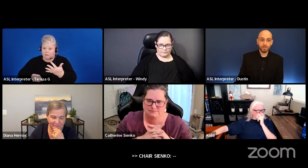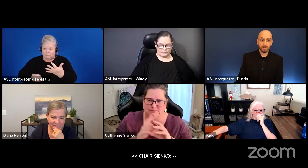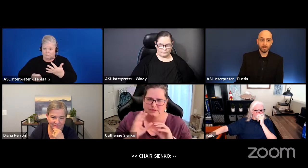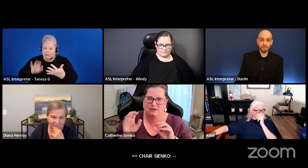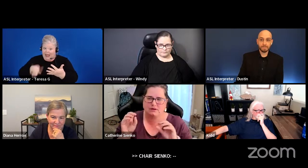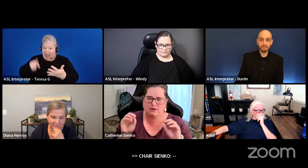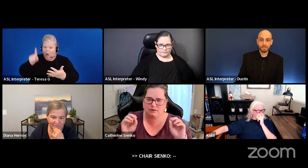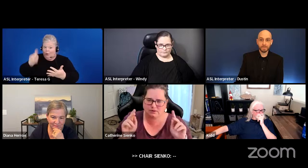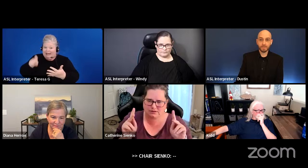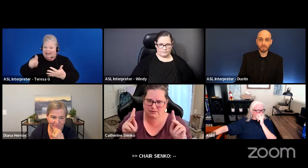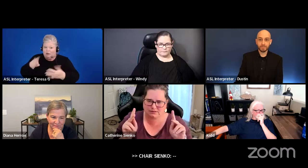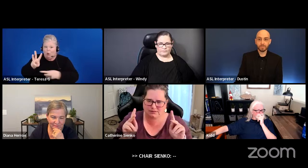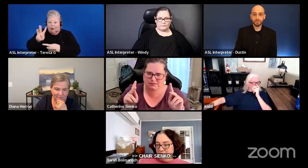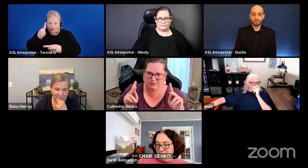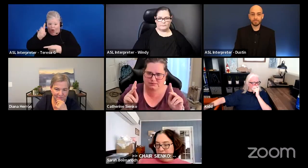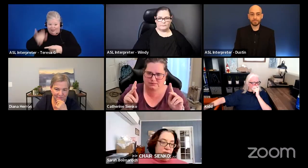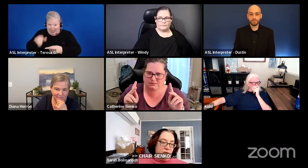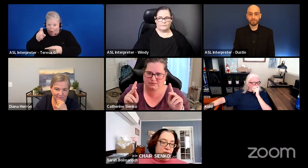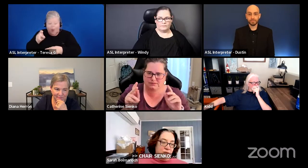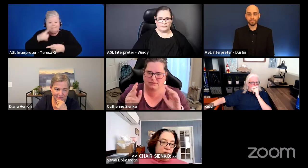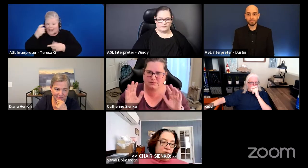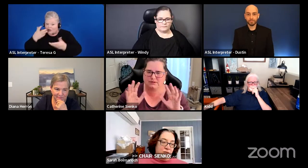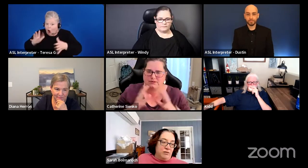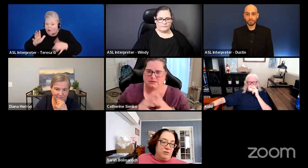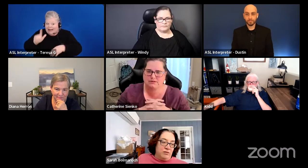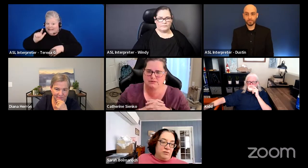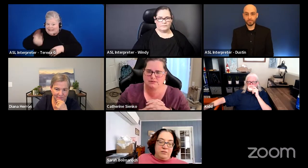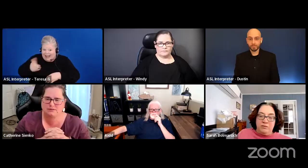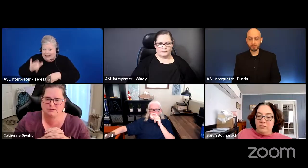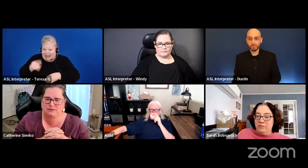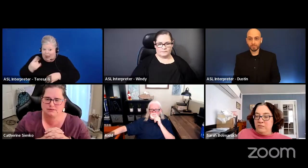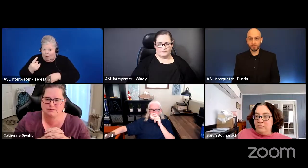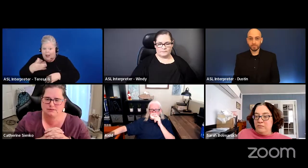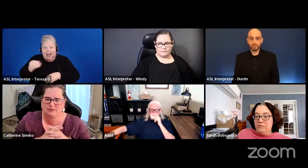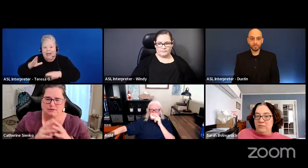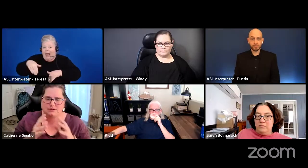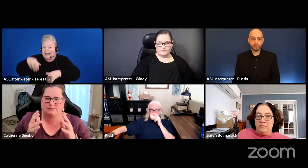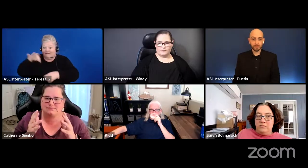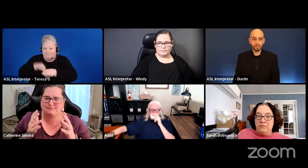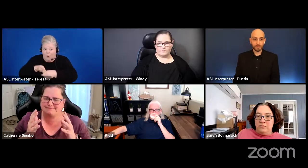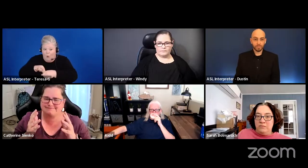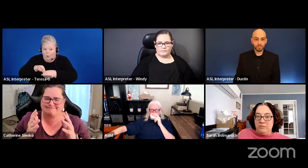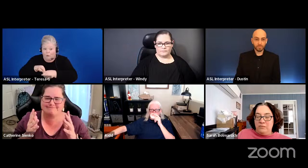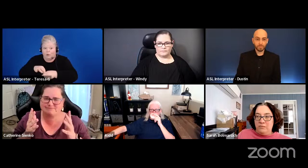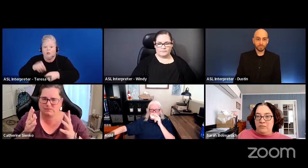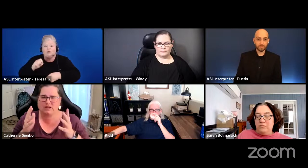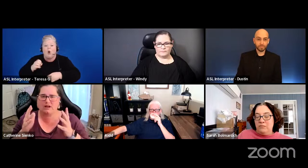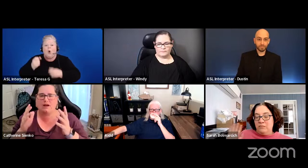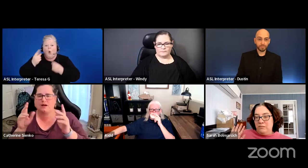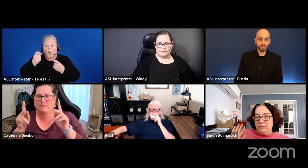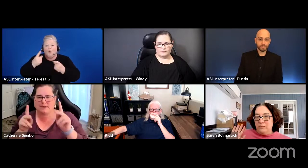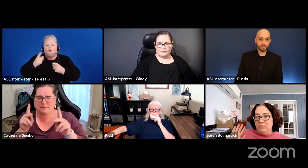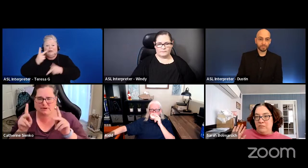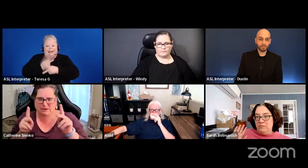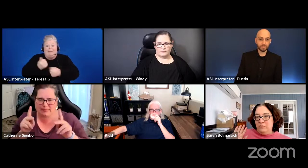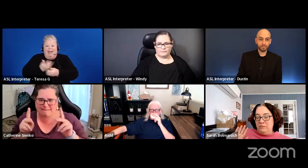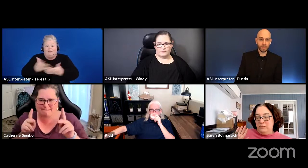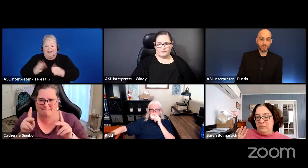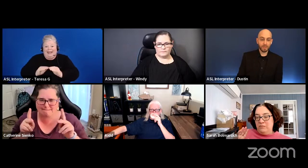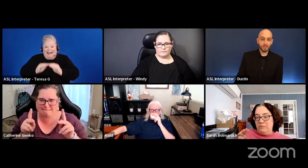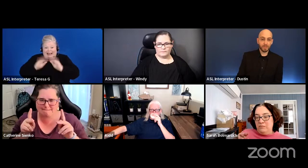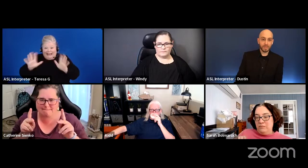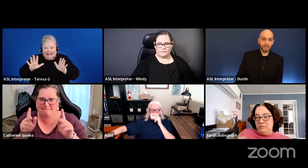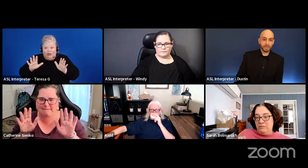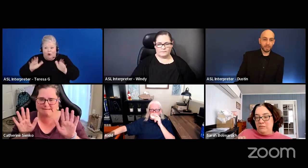I think my understanding was seconded, not been voted on. I think to keep the process clear, going